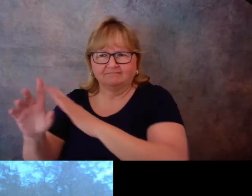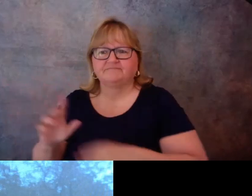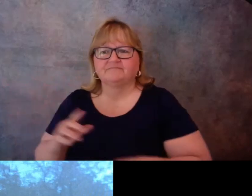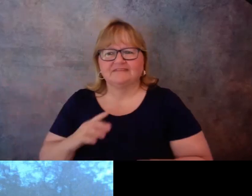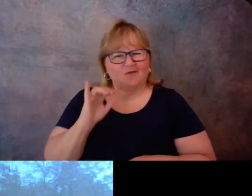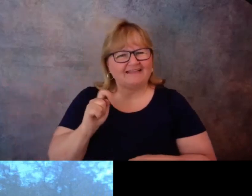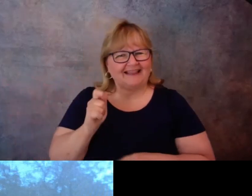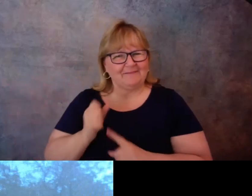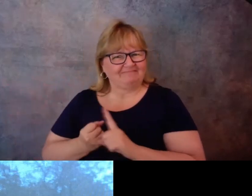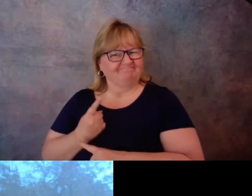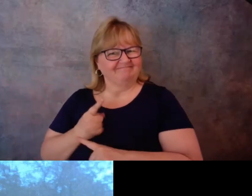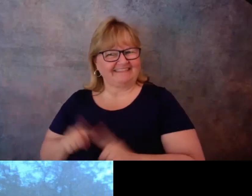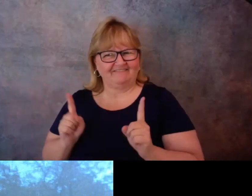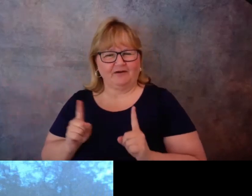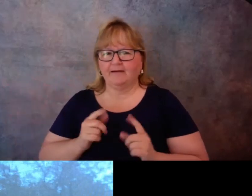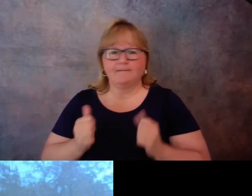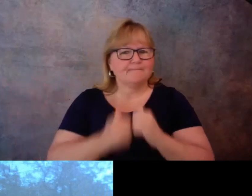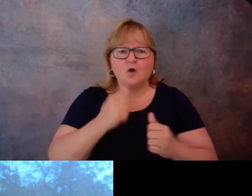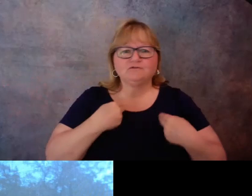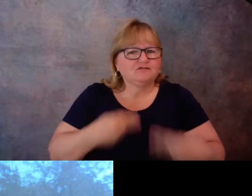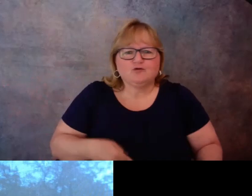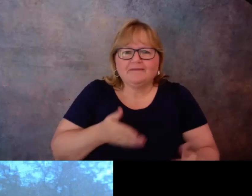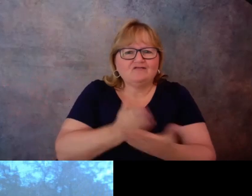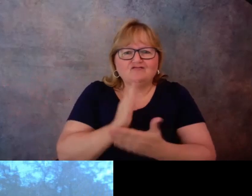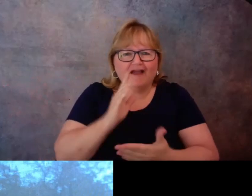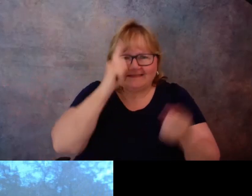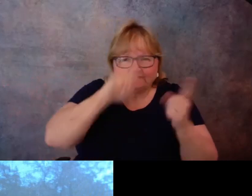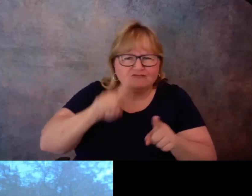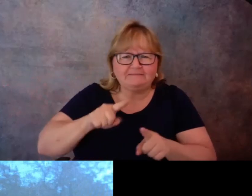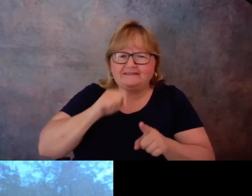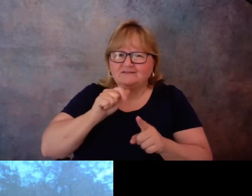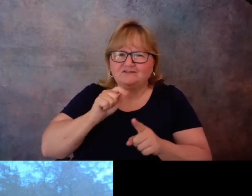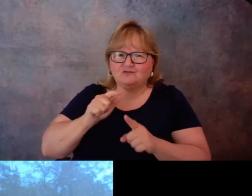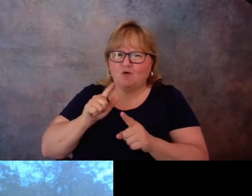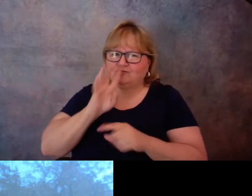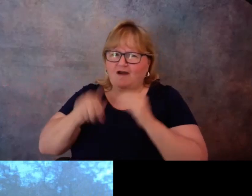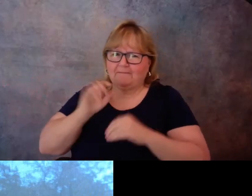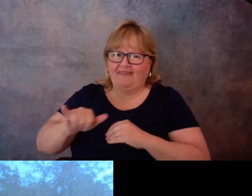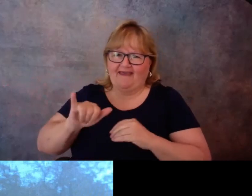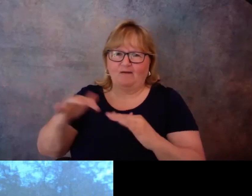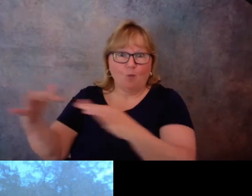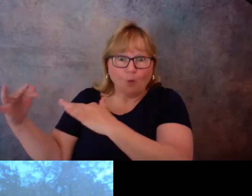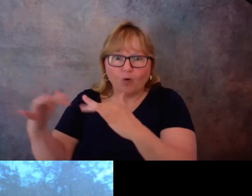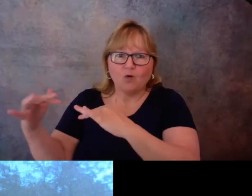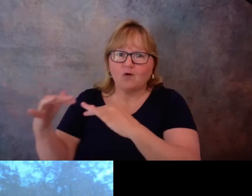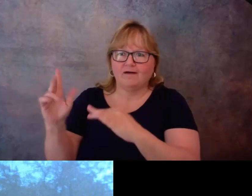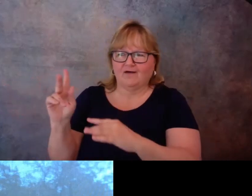international treaty. Most human rights treaties do not reference this. So it automatically